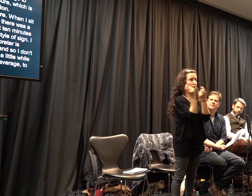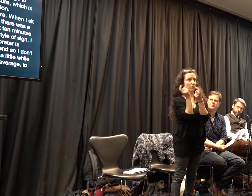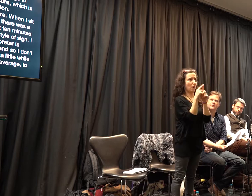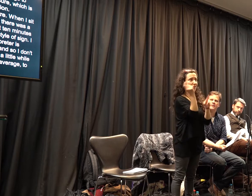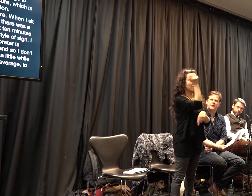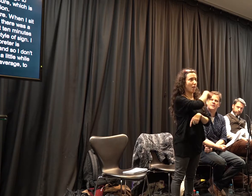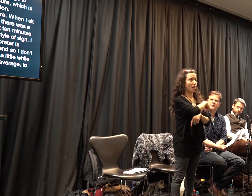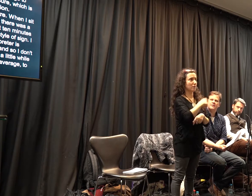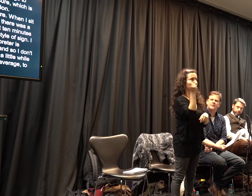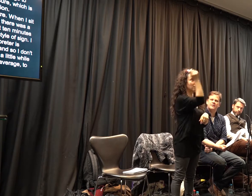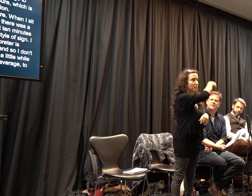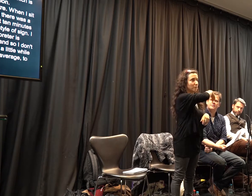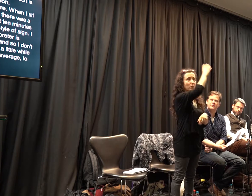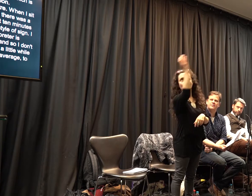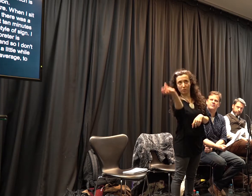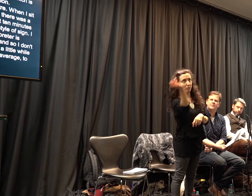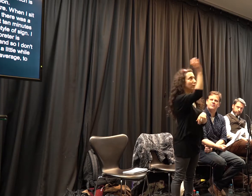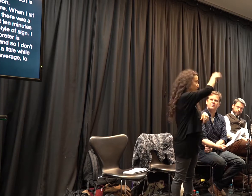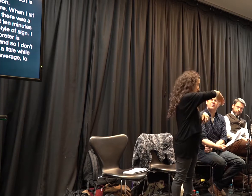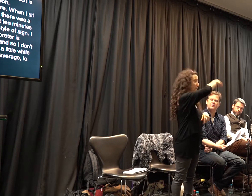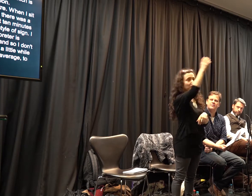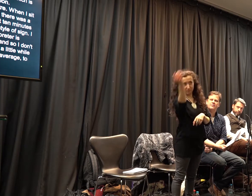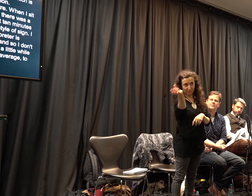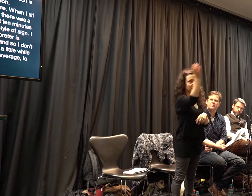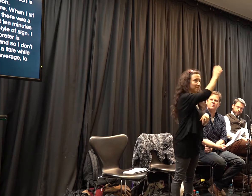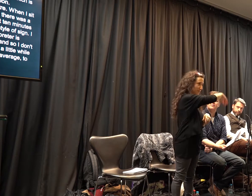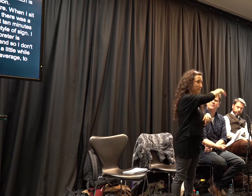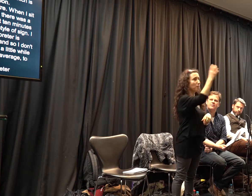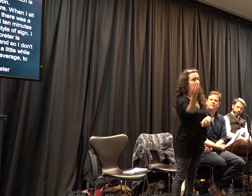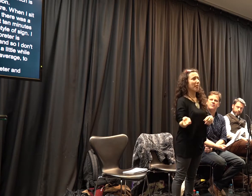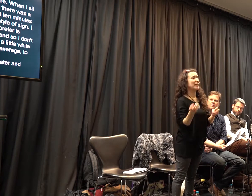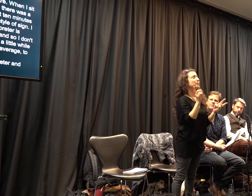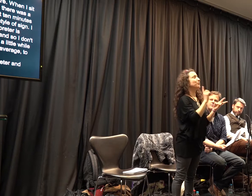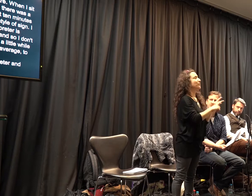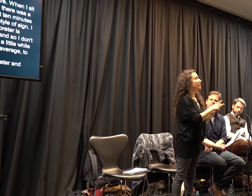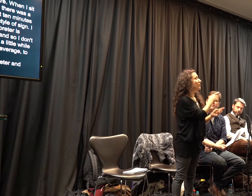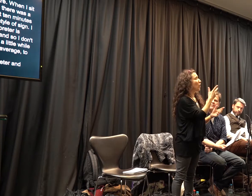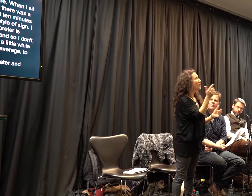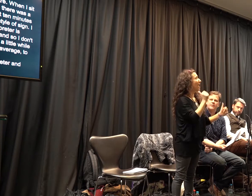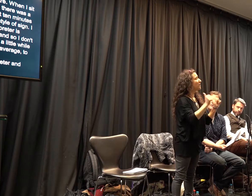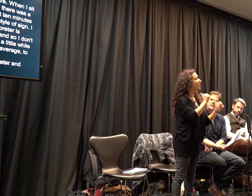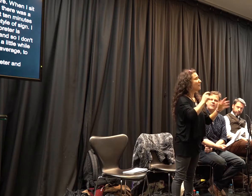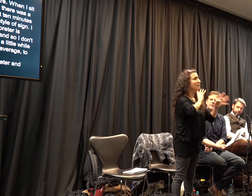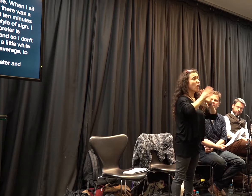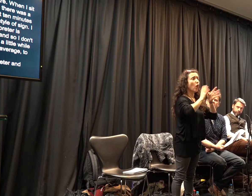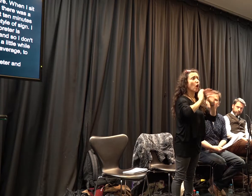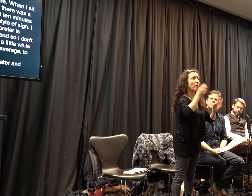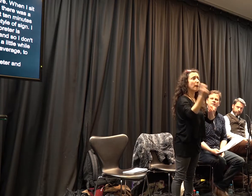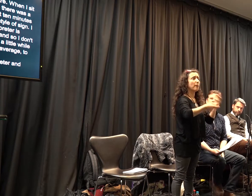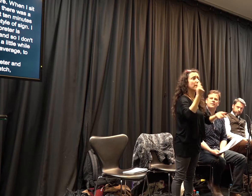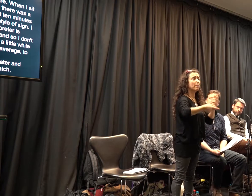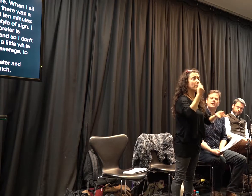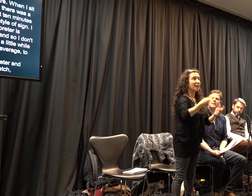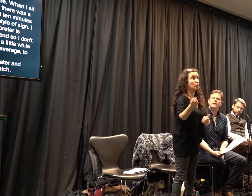I also find it very difficult to watch the interpreter and watch the actors. It's like playing a tennis match. I'm constantly going back and